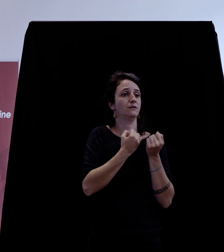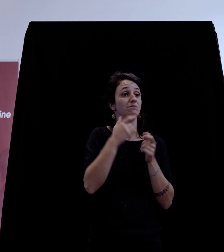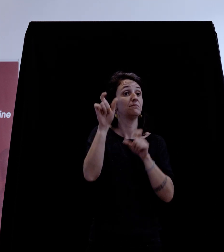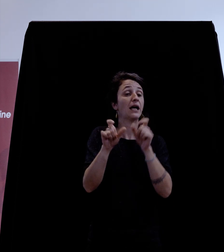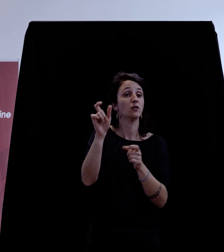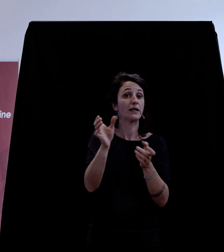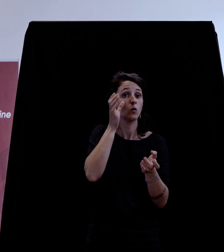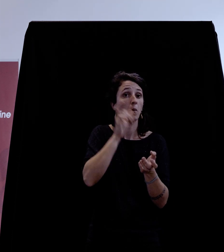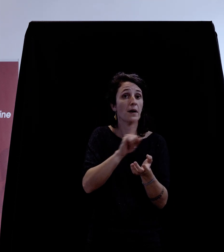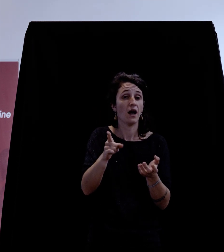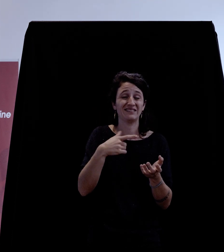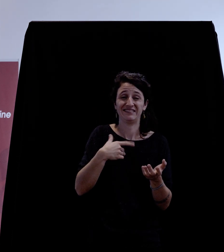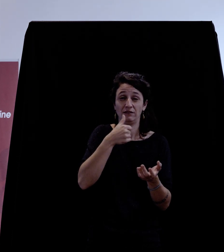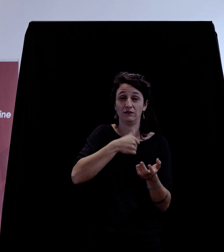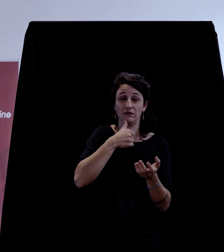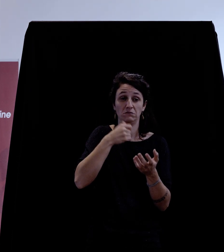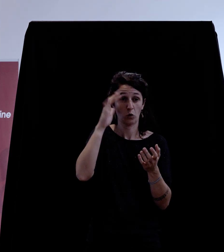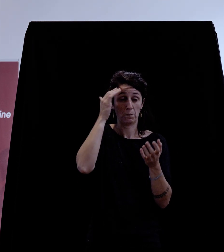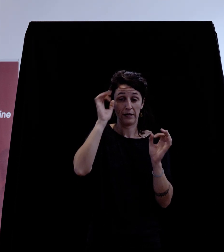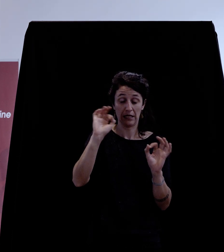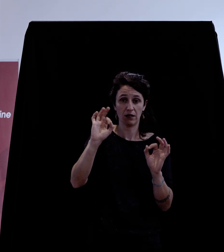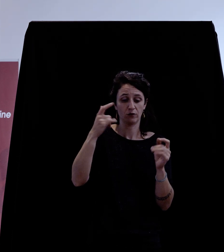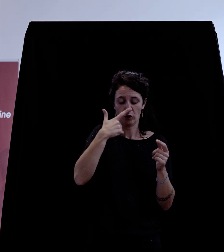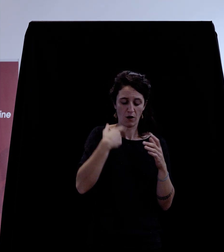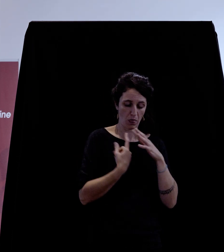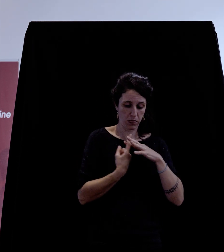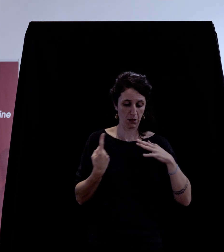Also, once tolerated,